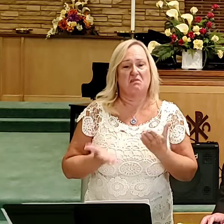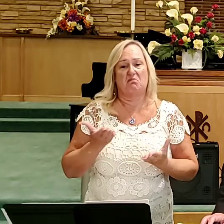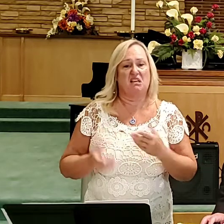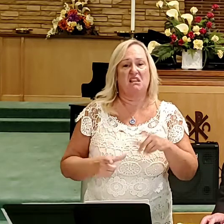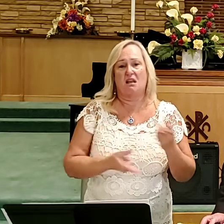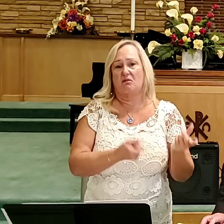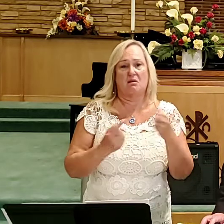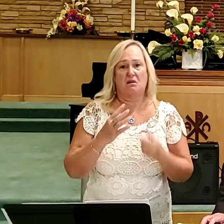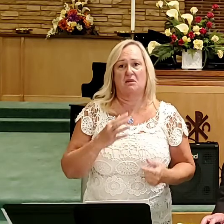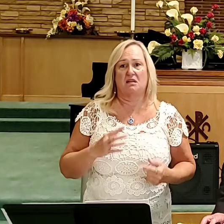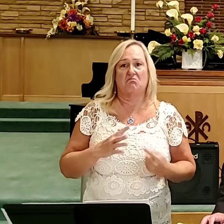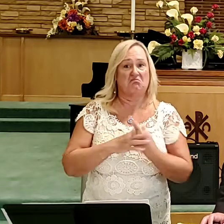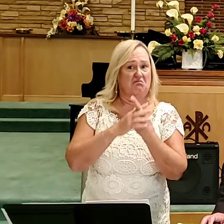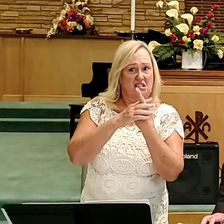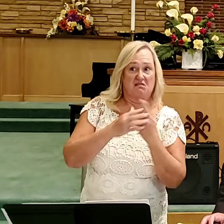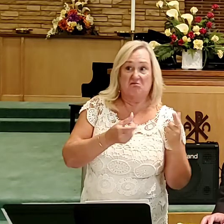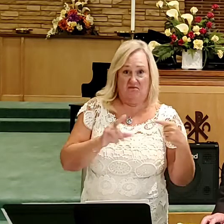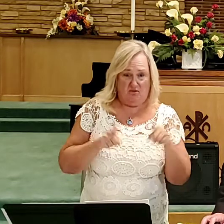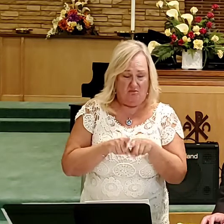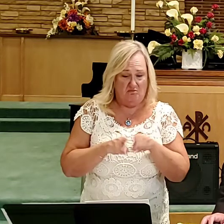up again too.